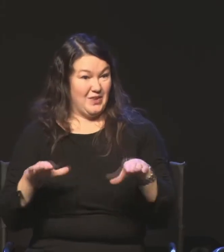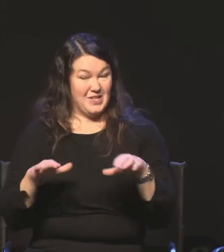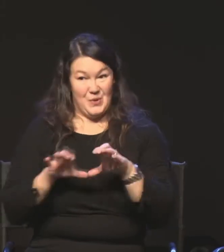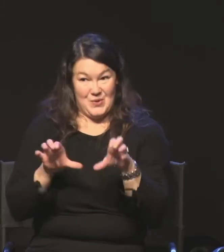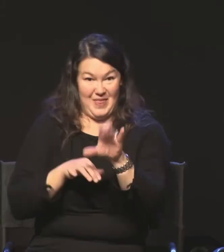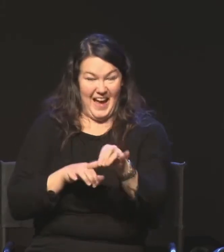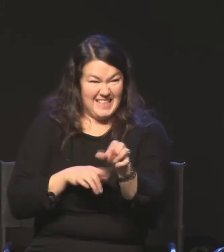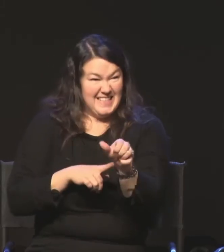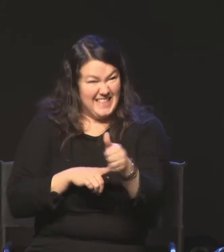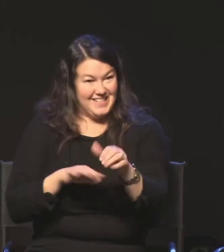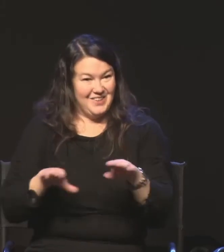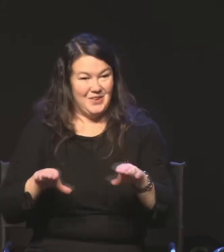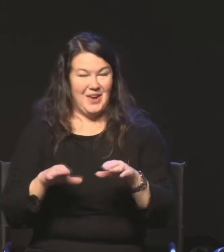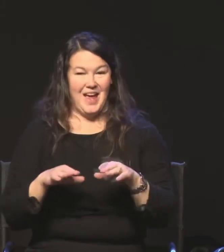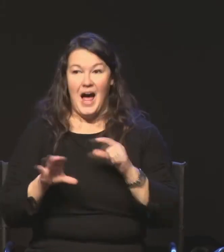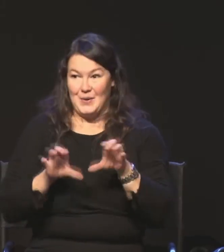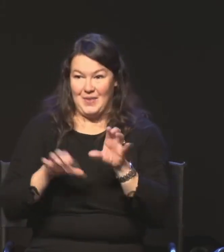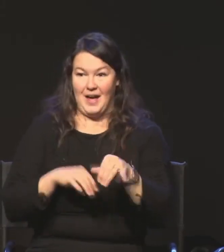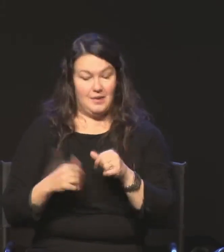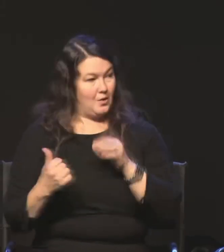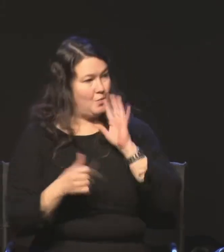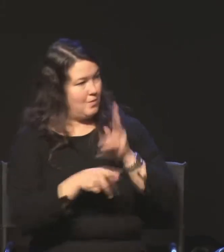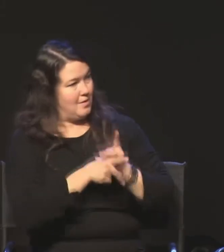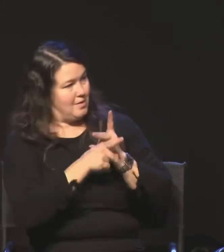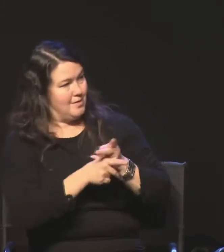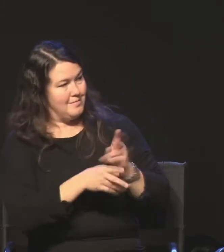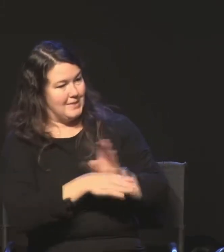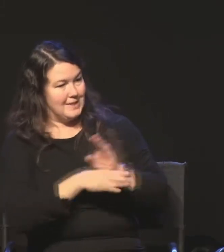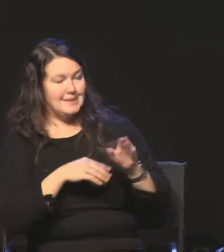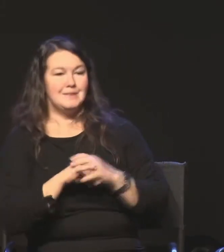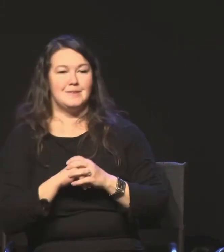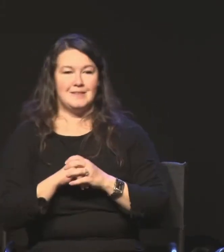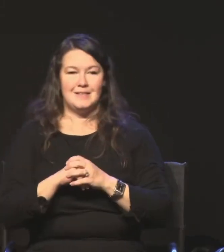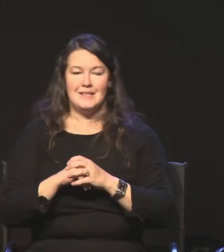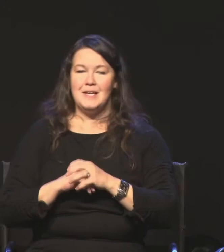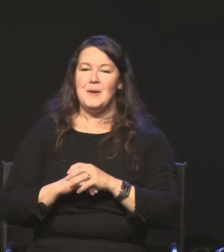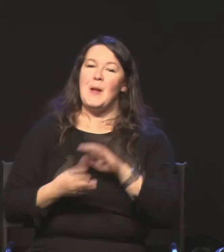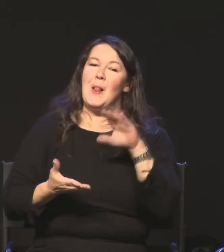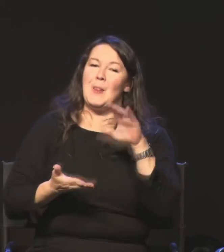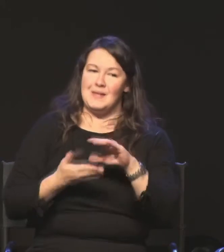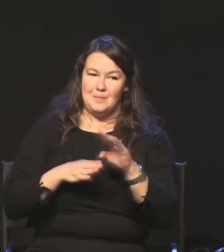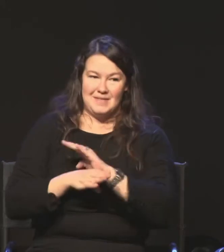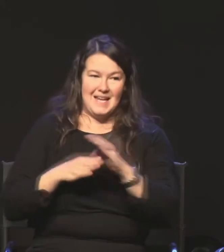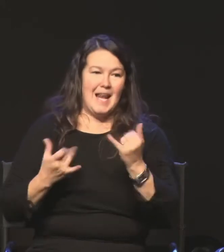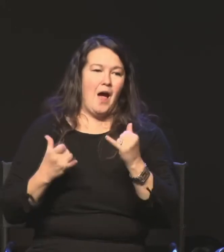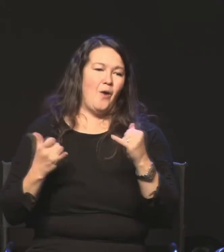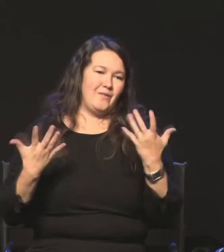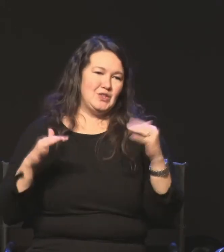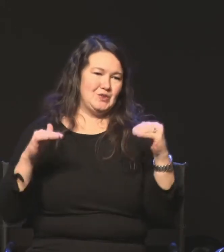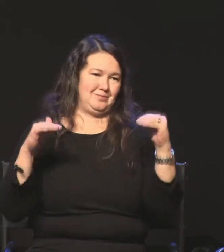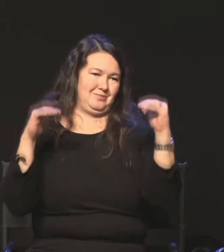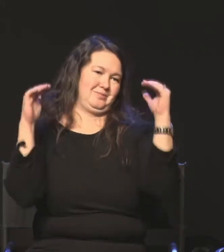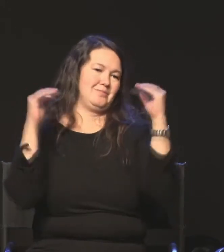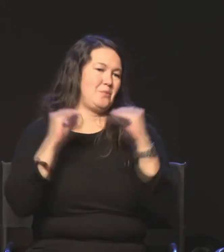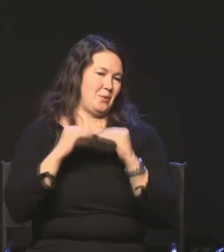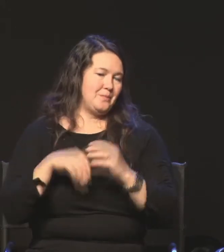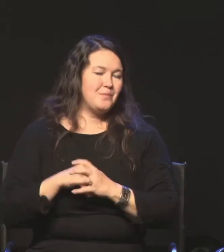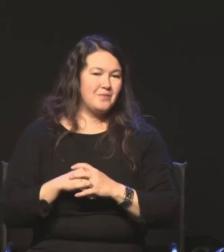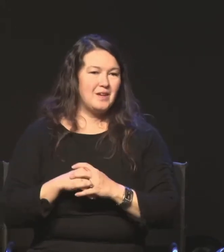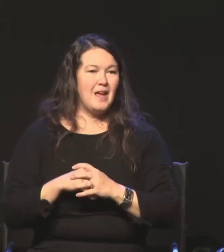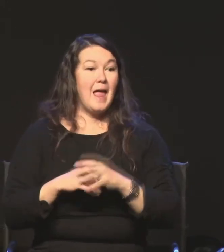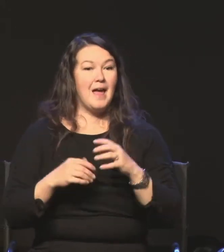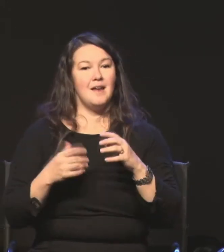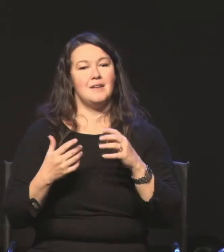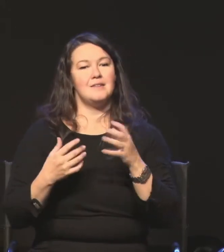That's a thing. And That'll keep you busy. That does less busy these days since they're older. But and I'm a software